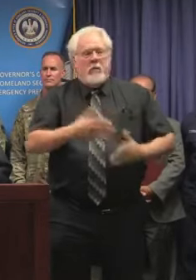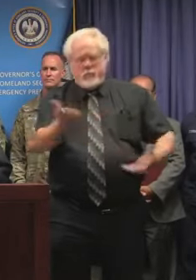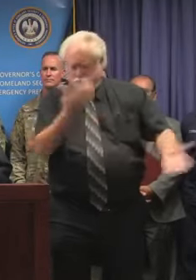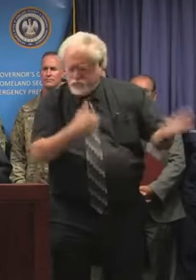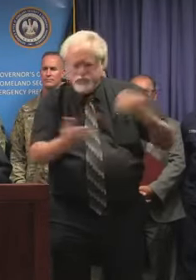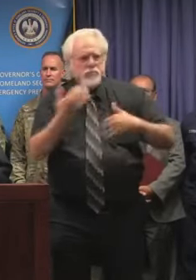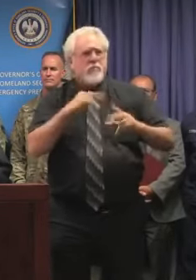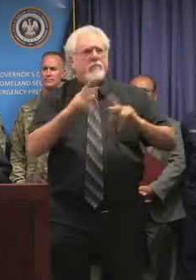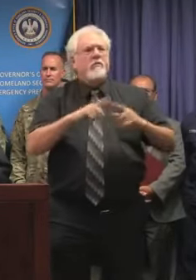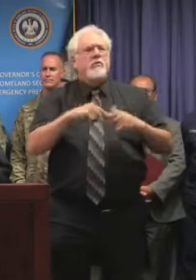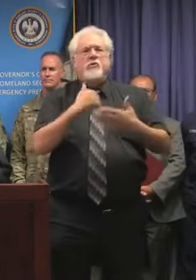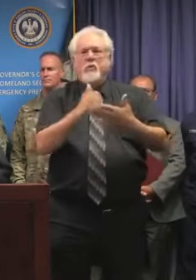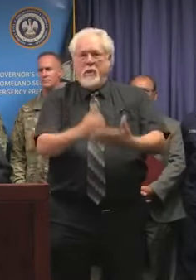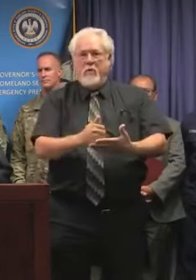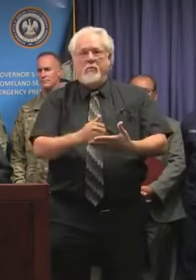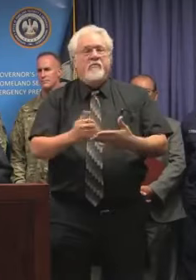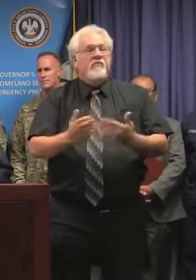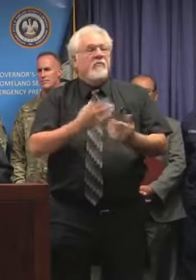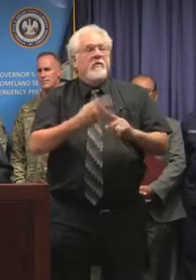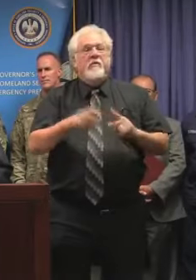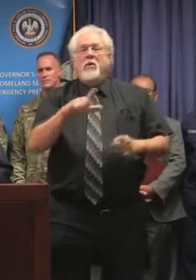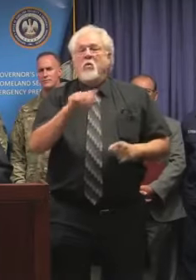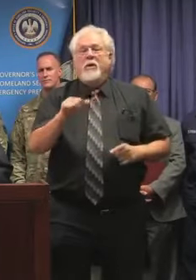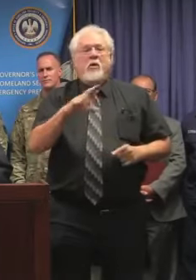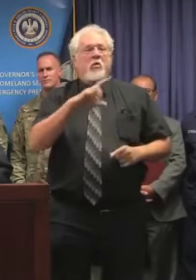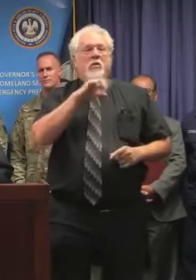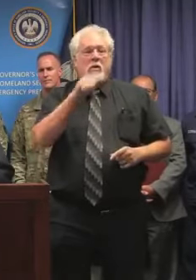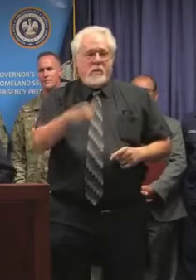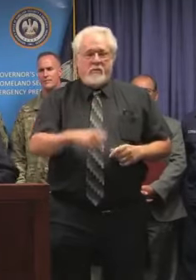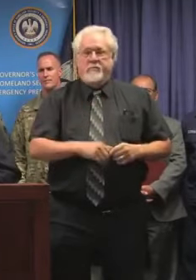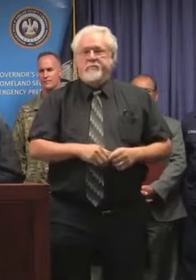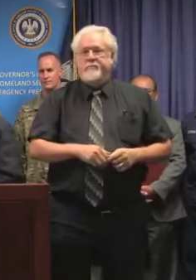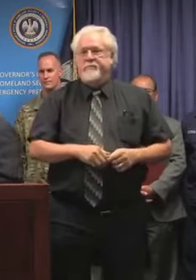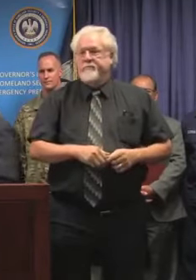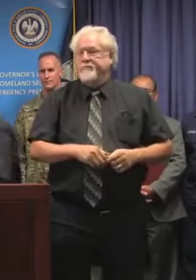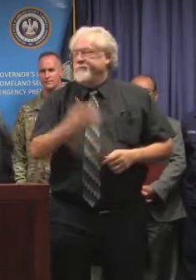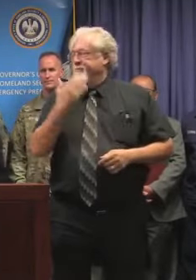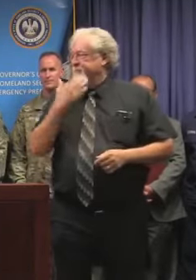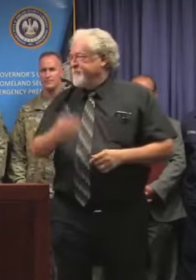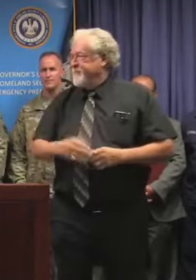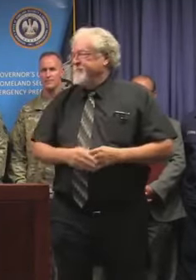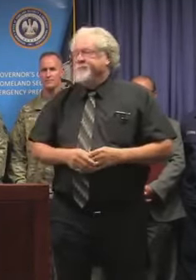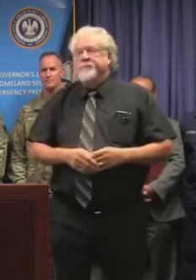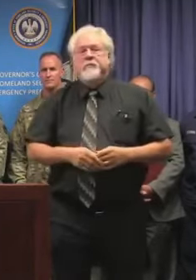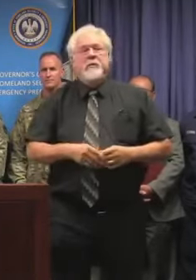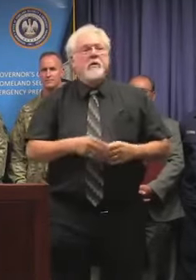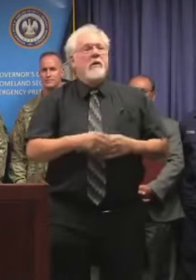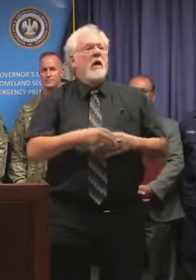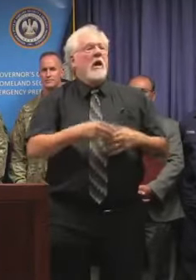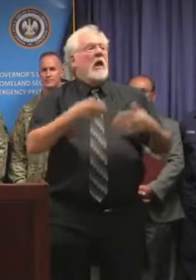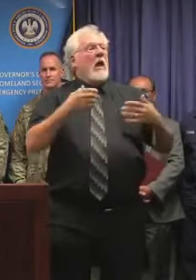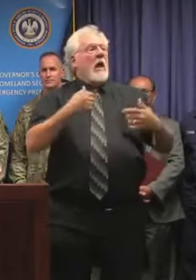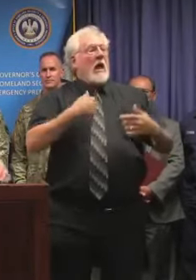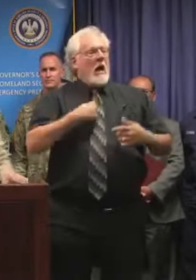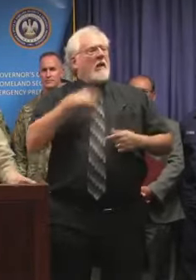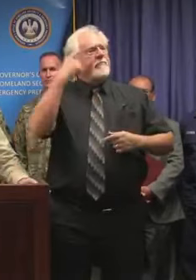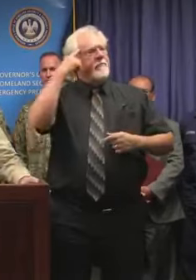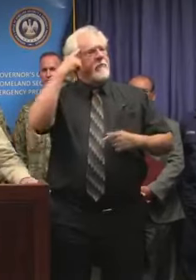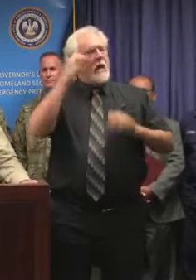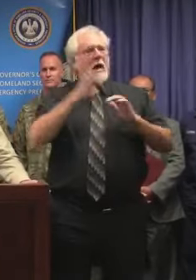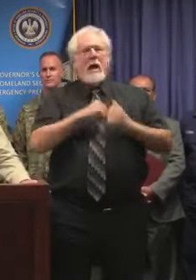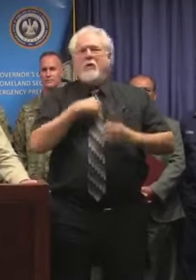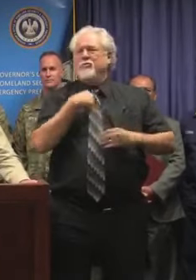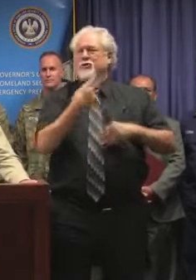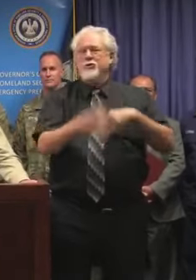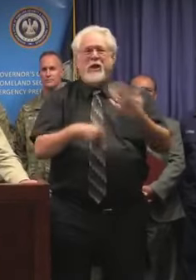people to help and assist, whether you're from Louisiana or Texas. Thank you, Governor. Thank you. And I'm mindful of how generous